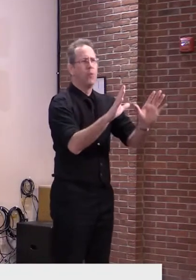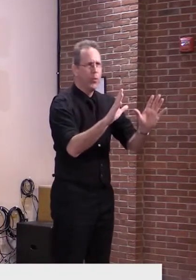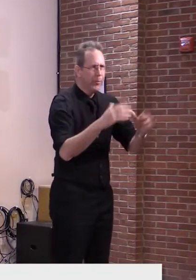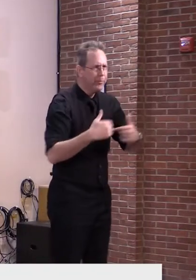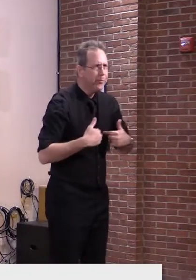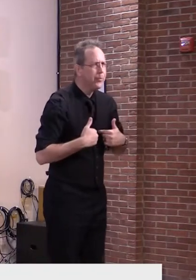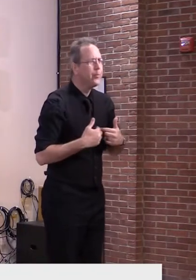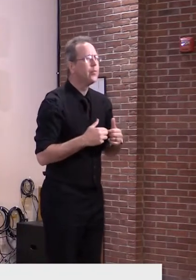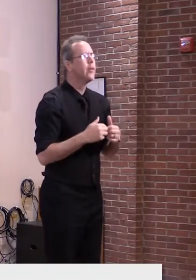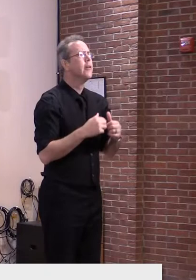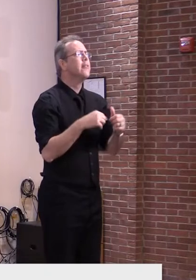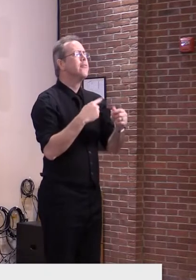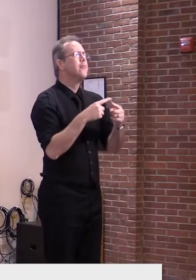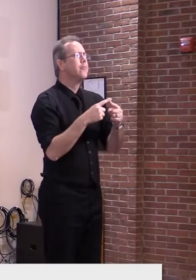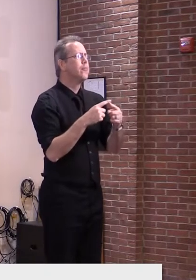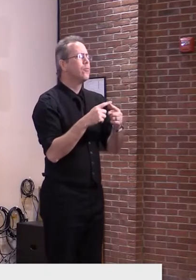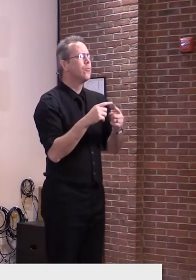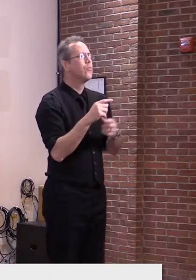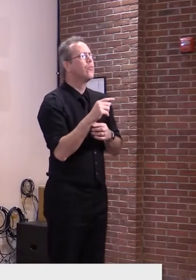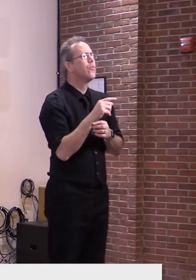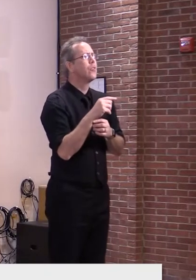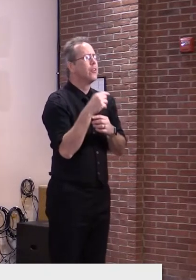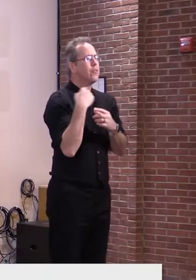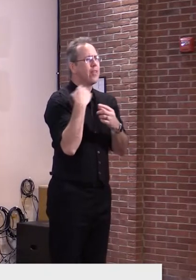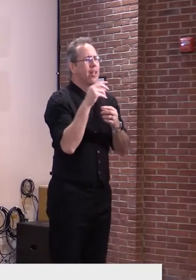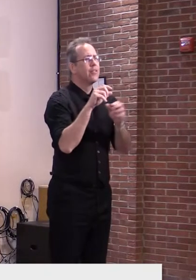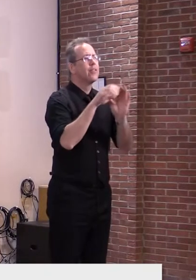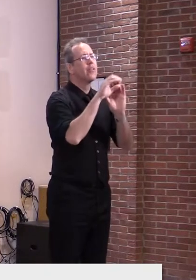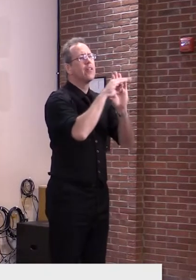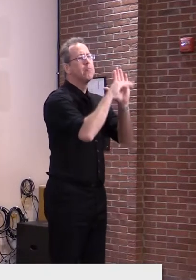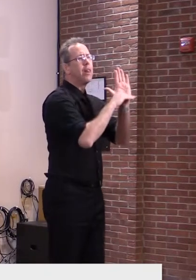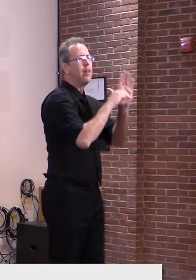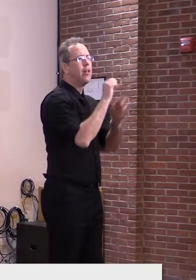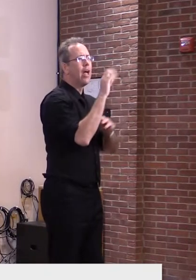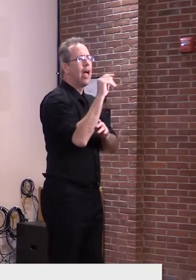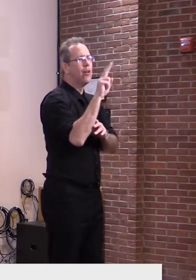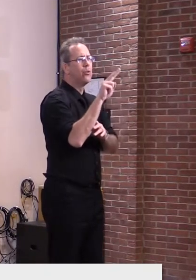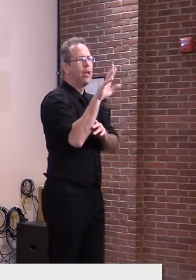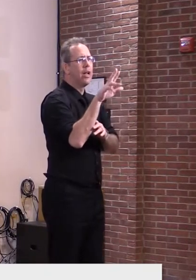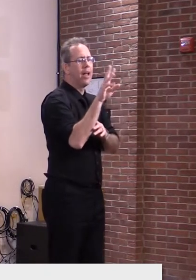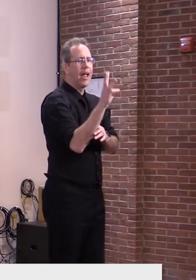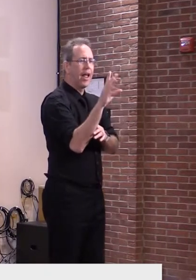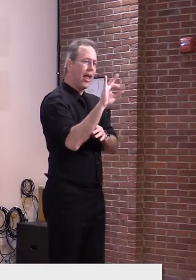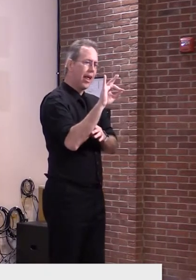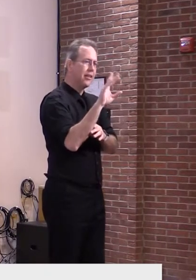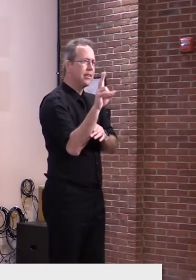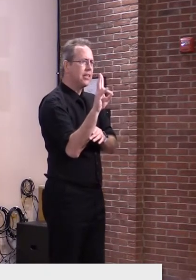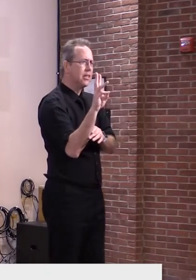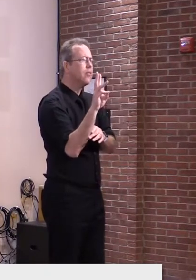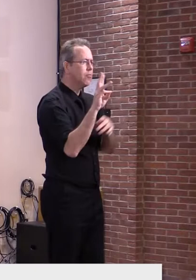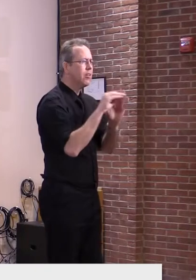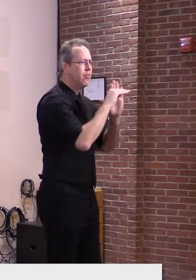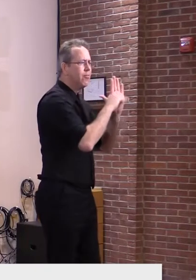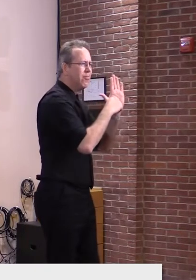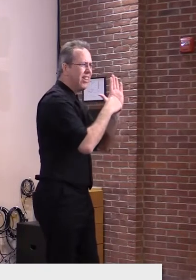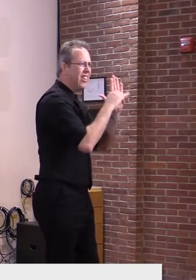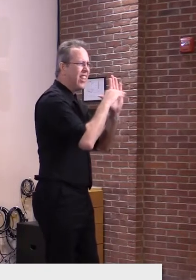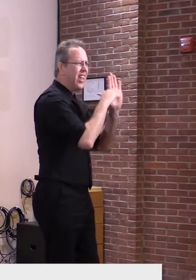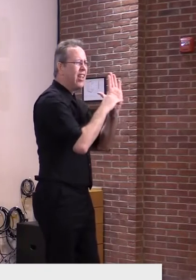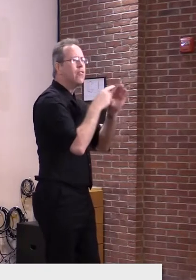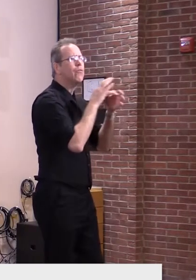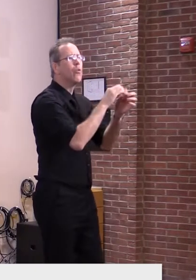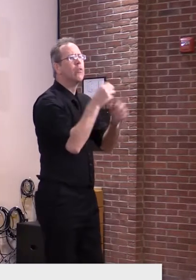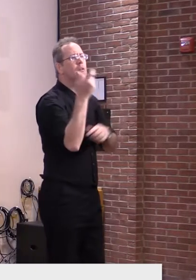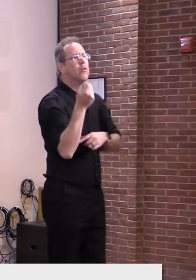S-286, which is the pension bill, and the goal obviously was to fix the pension systems. And